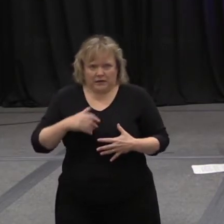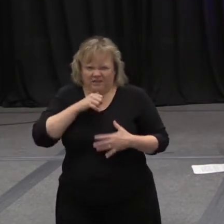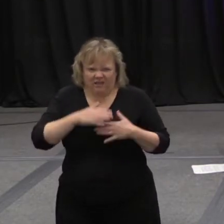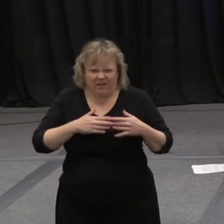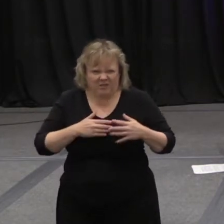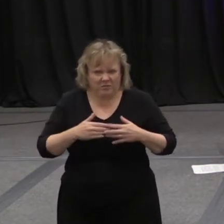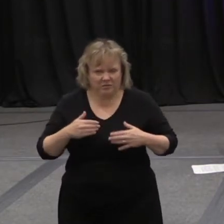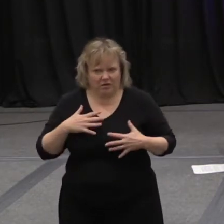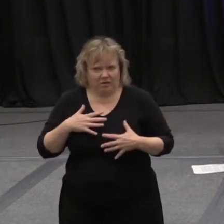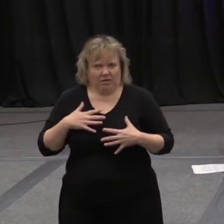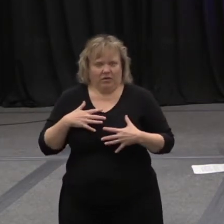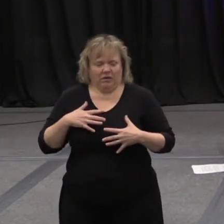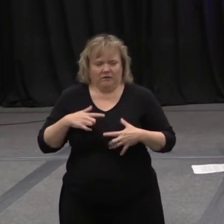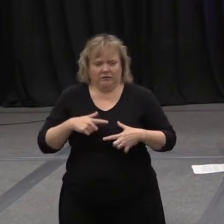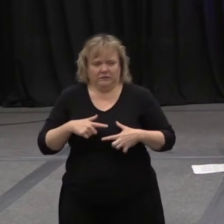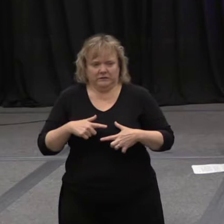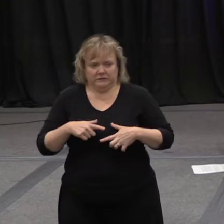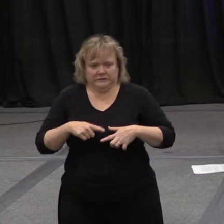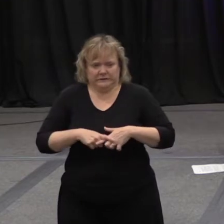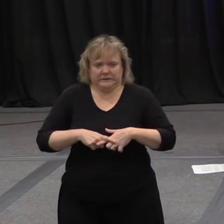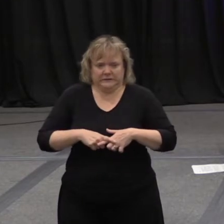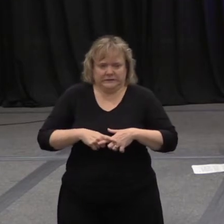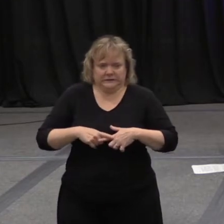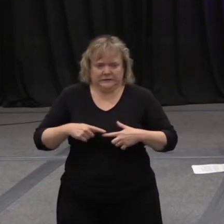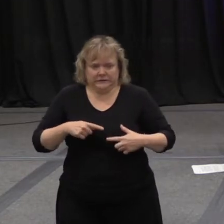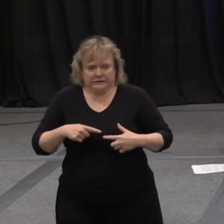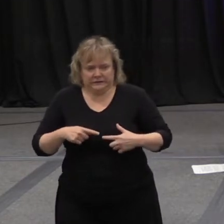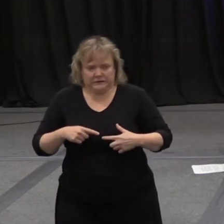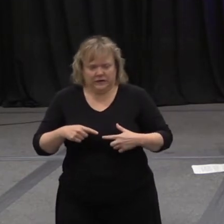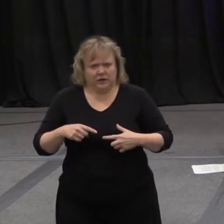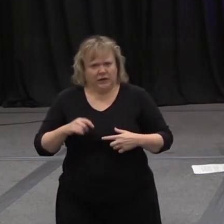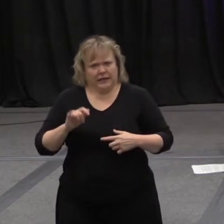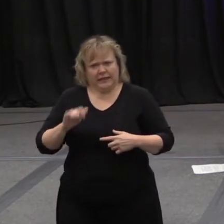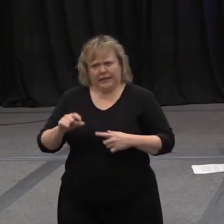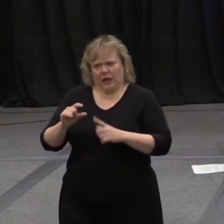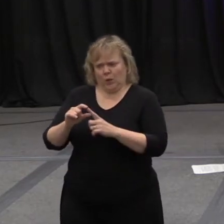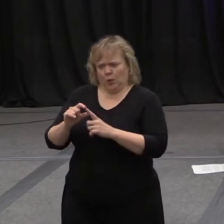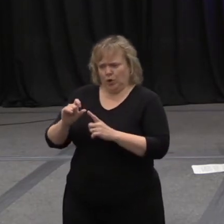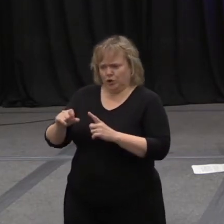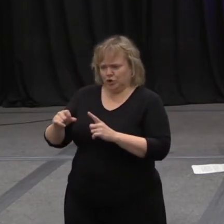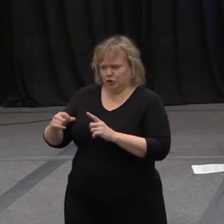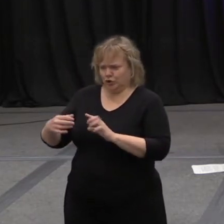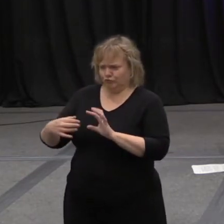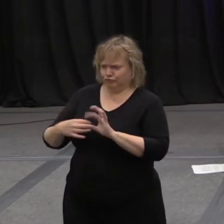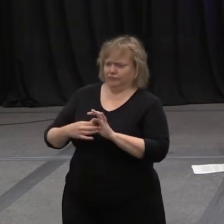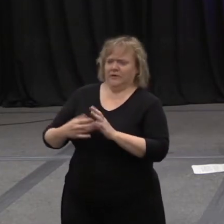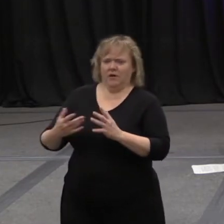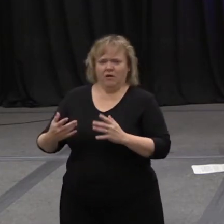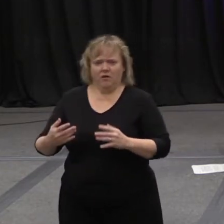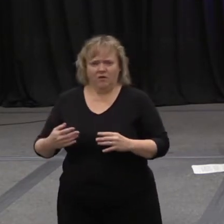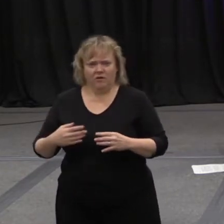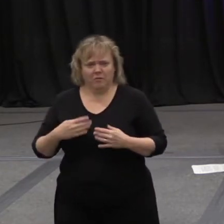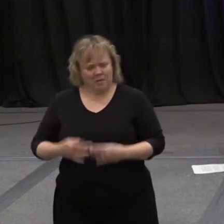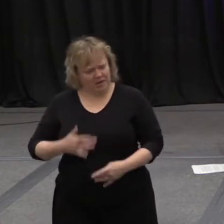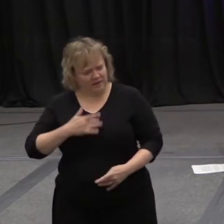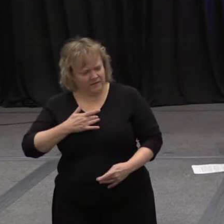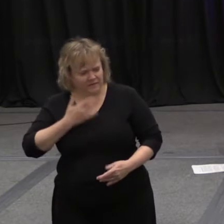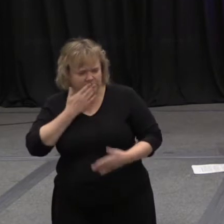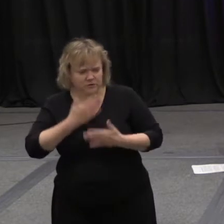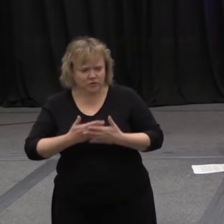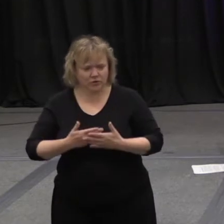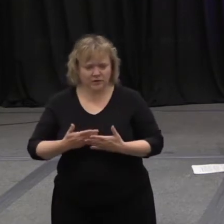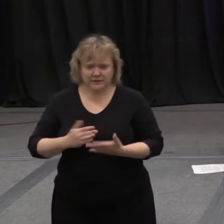So what should be, oh, yeah, my body, oh, it's nice to be here. For a lot of us, it's not nice to be in our